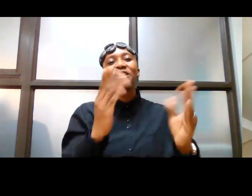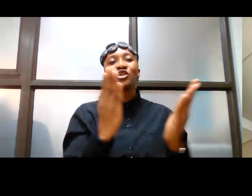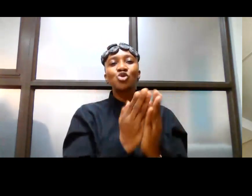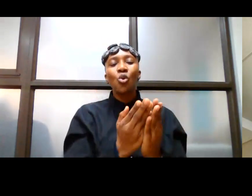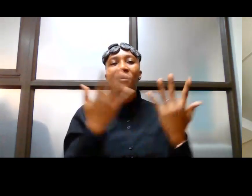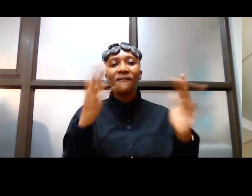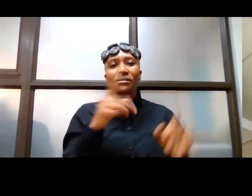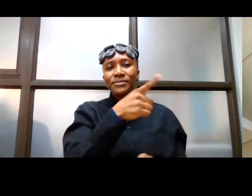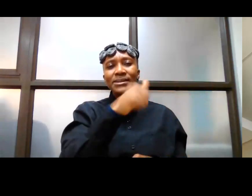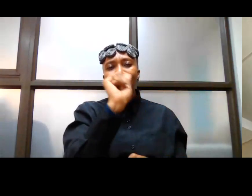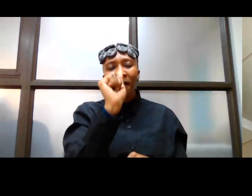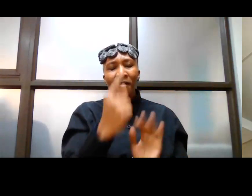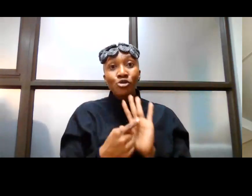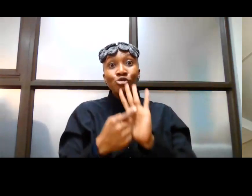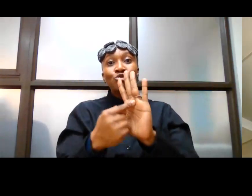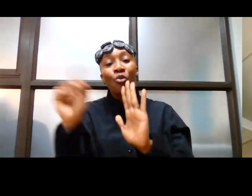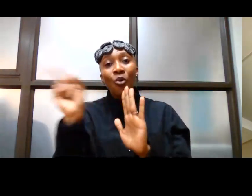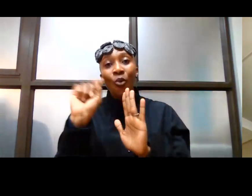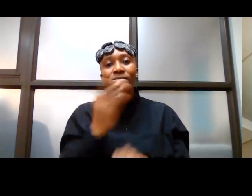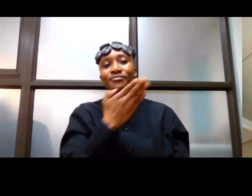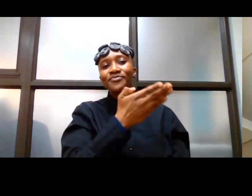into what